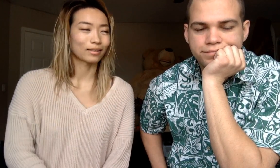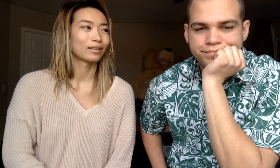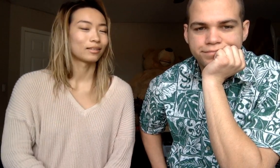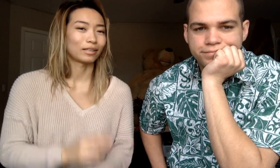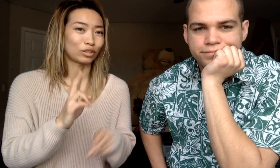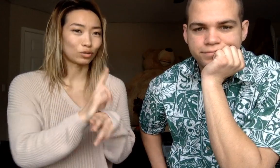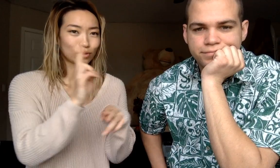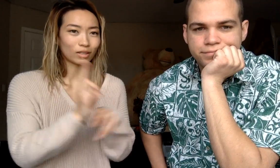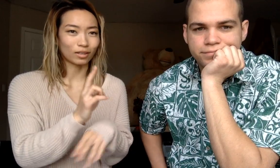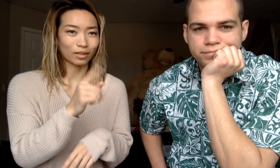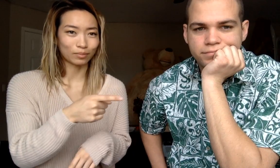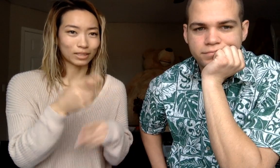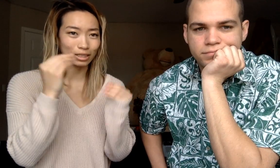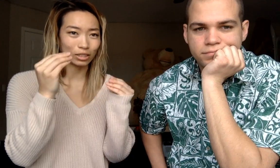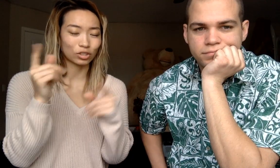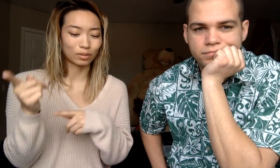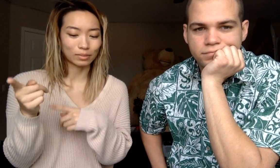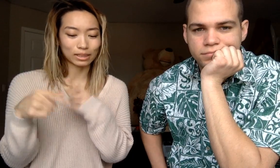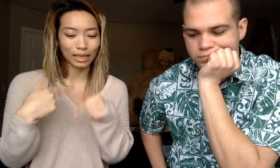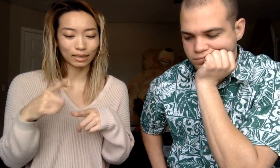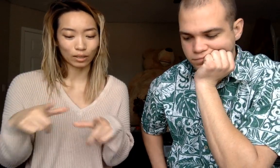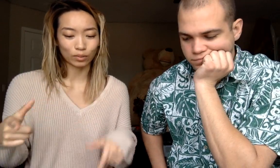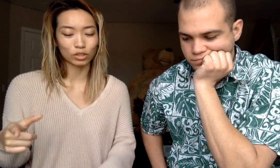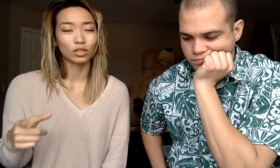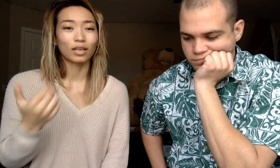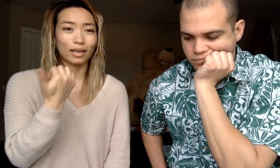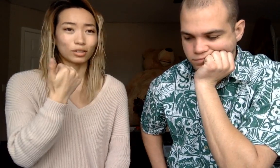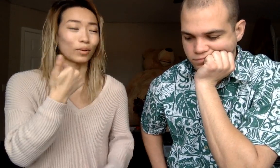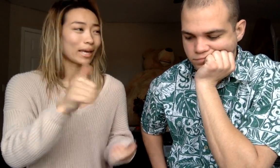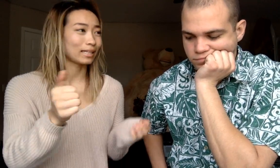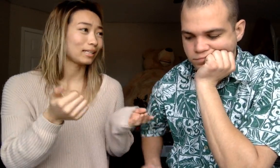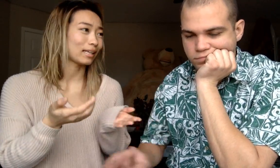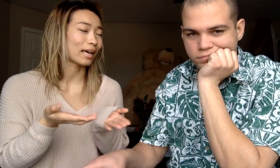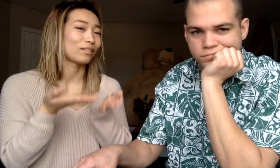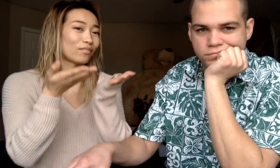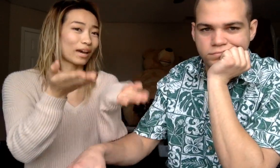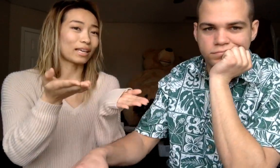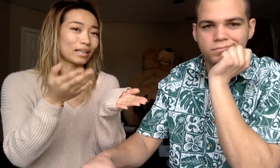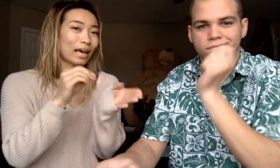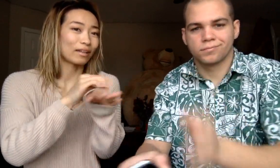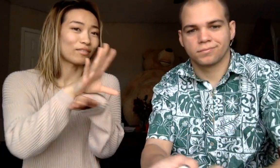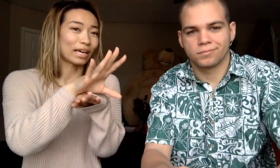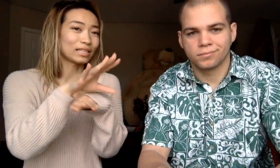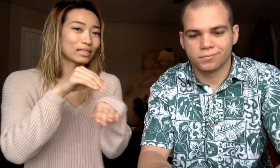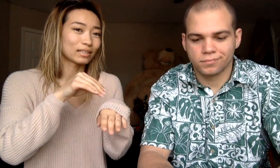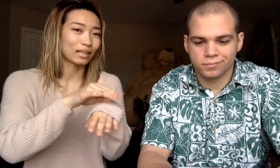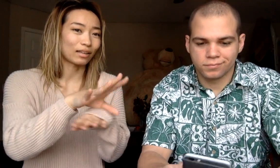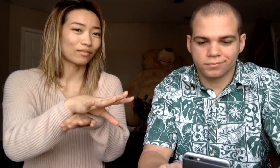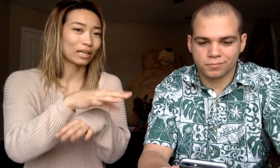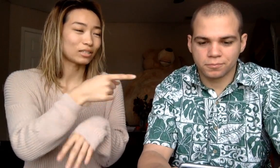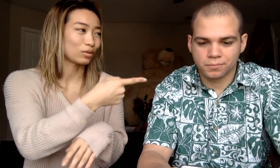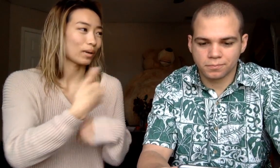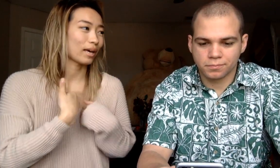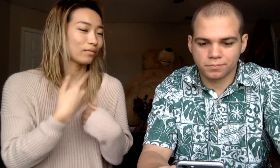like using them to teach him sign language. So any advice you have for